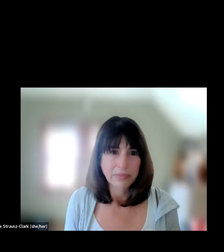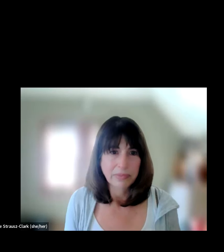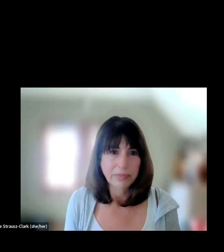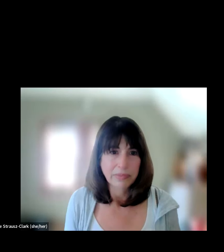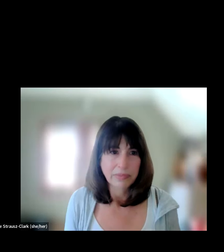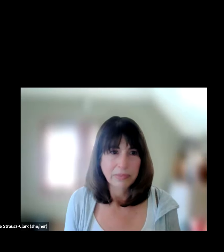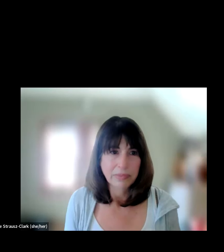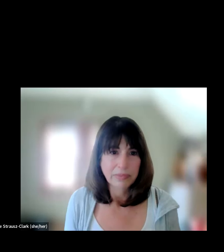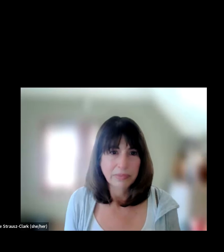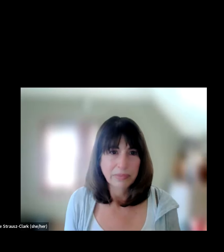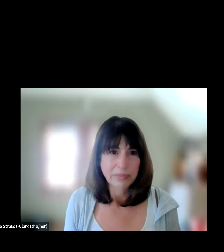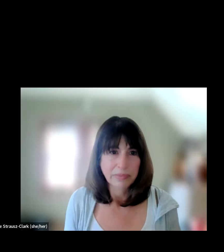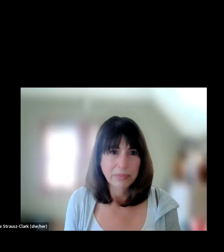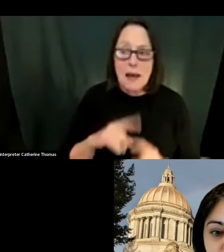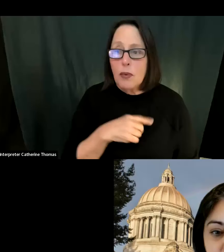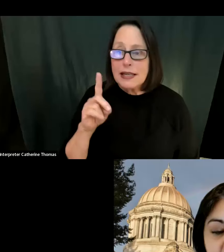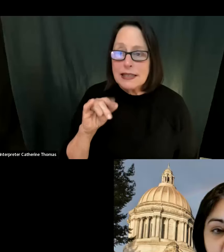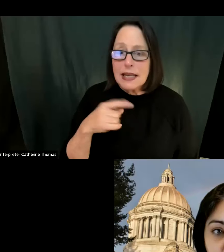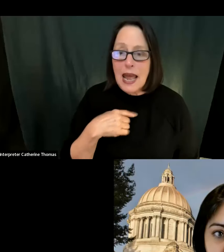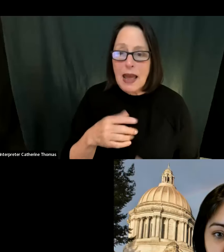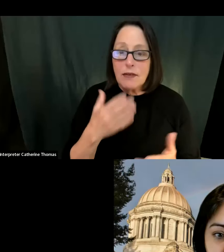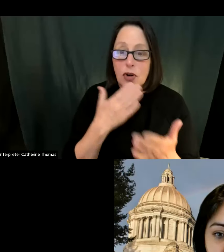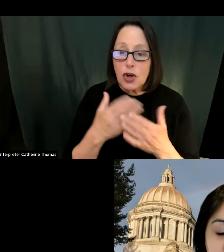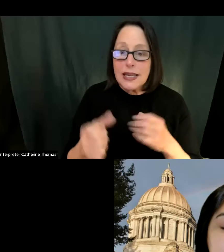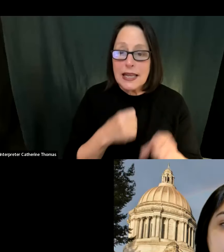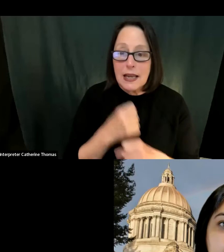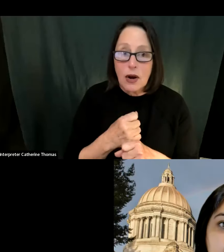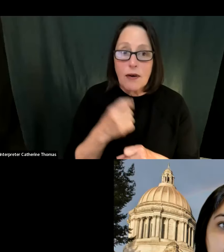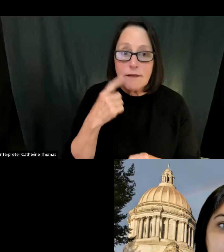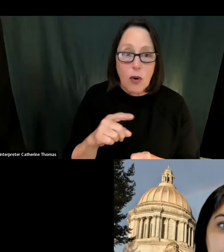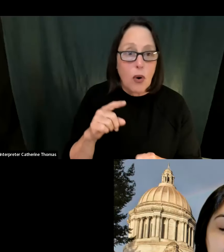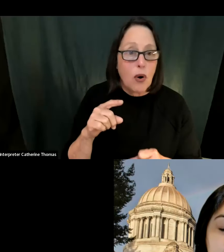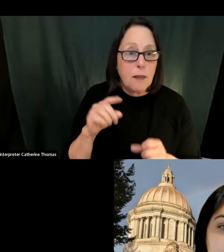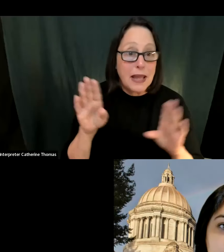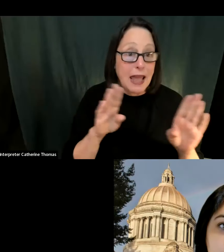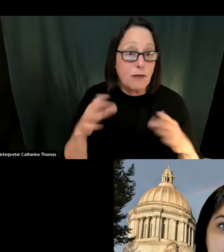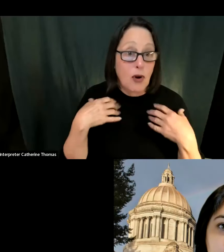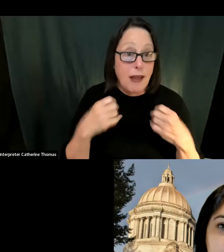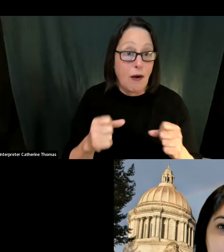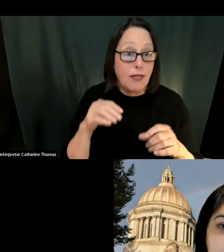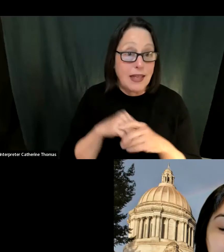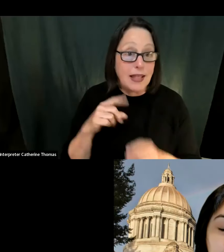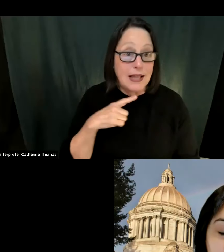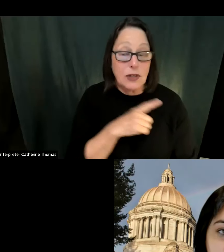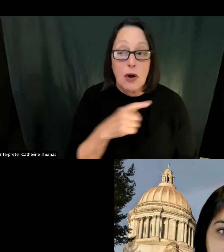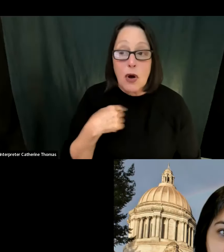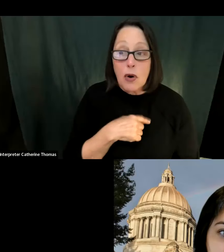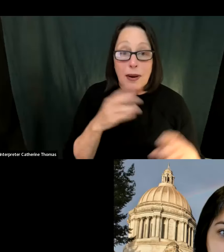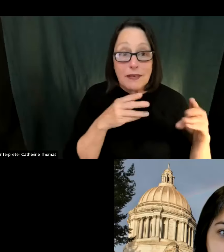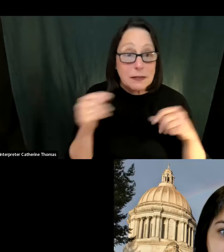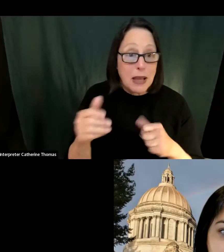will say we did have a tremendous year for behavioral health in our legislature. we have spent close to $1